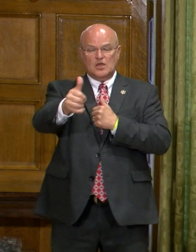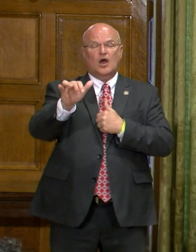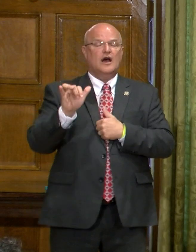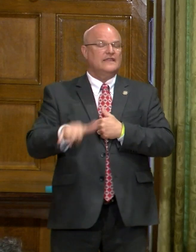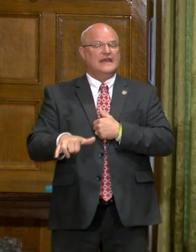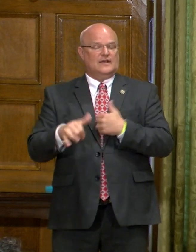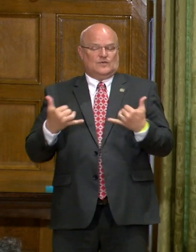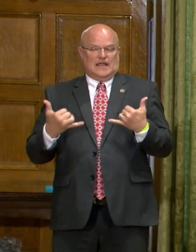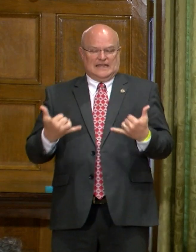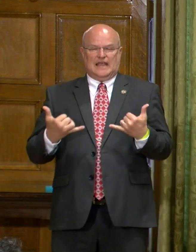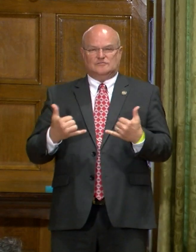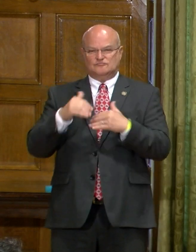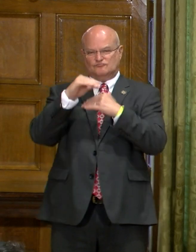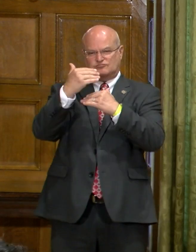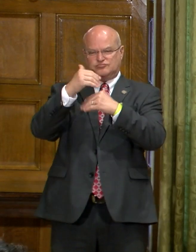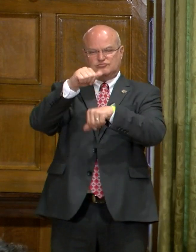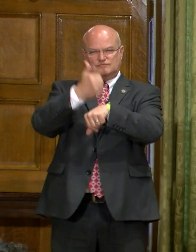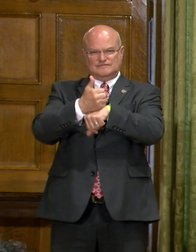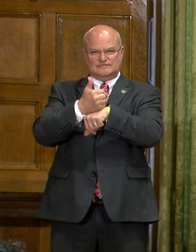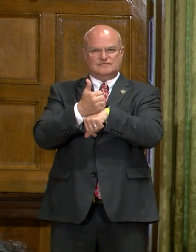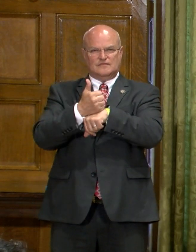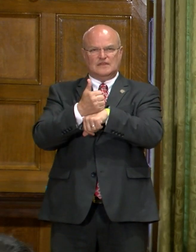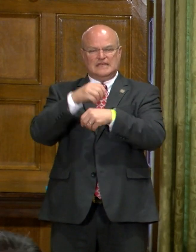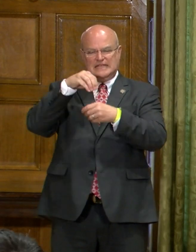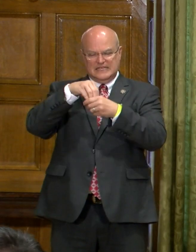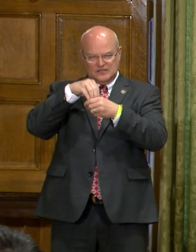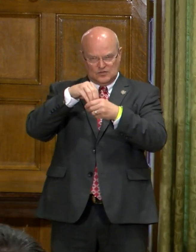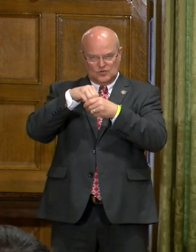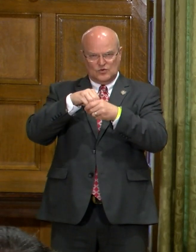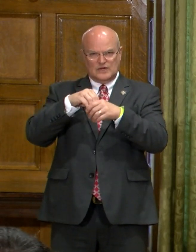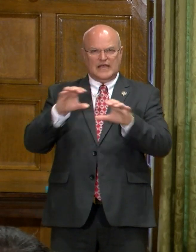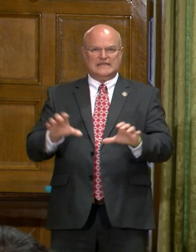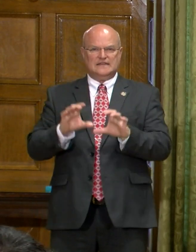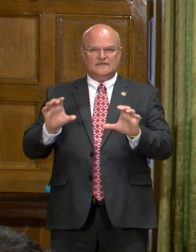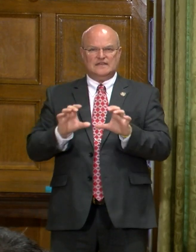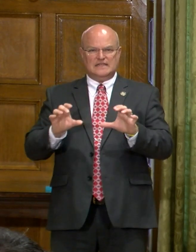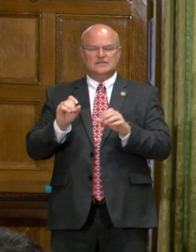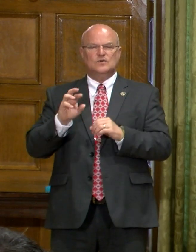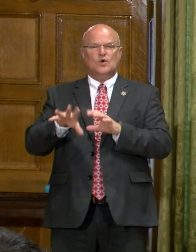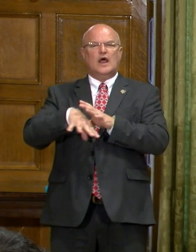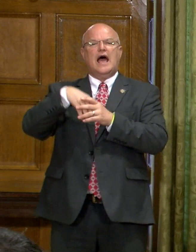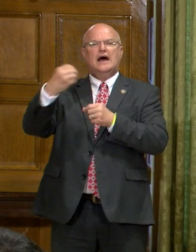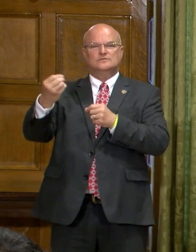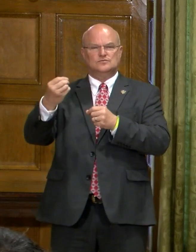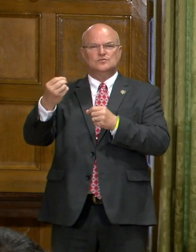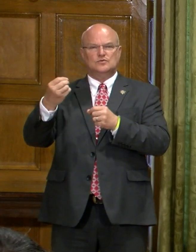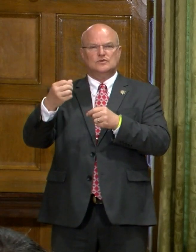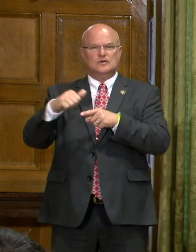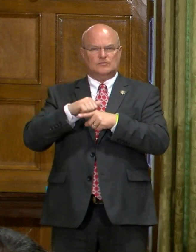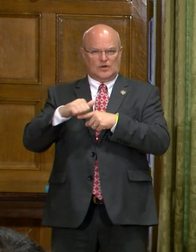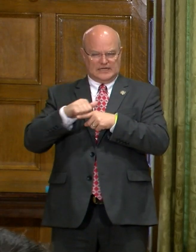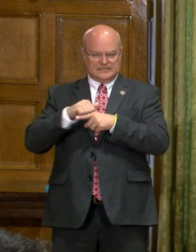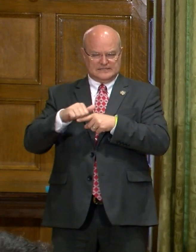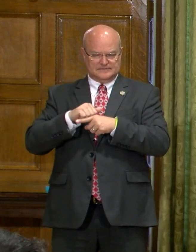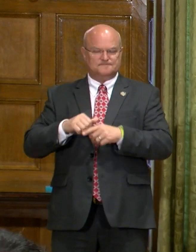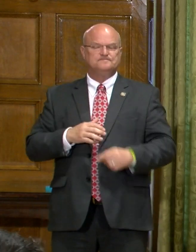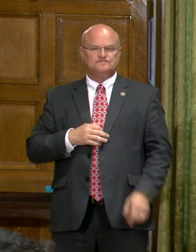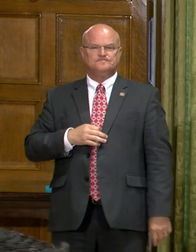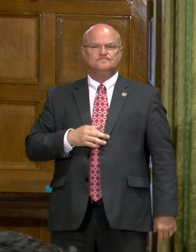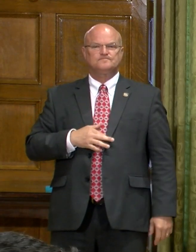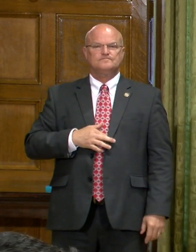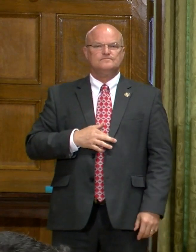that, it is the current restrictions on indoor activities or outdoor